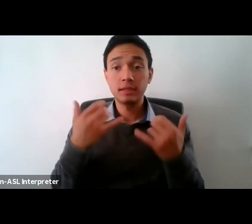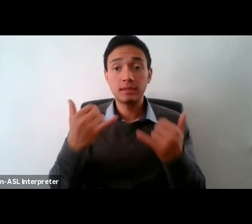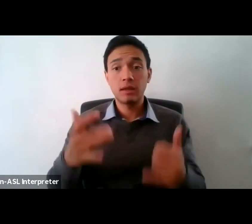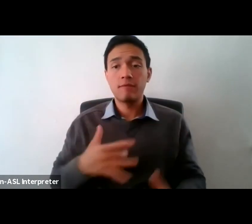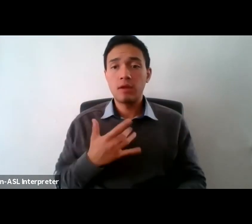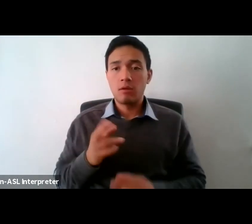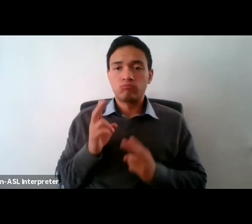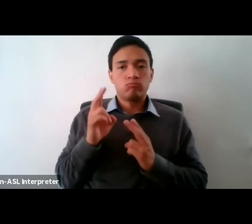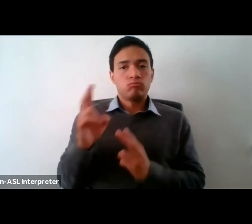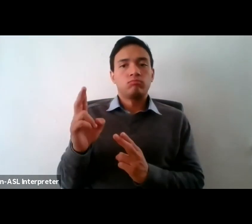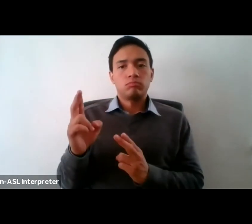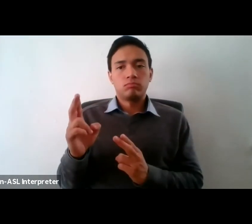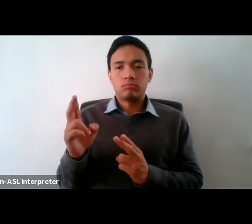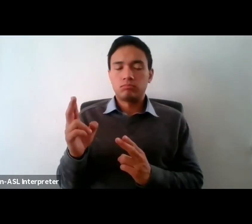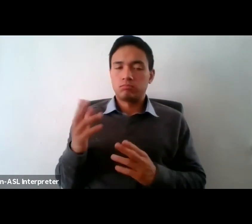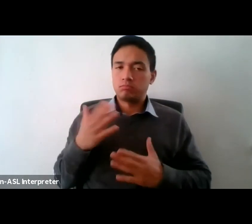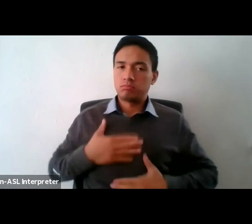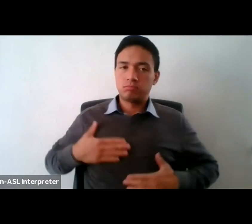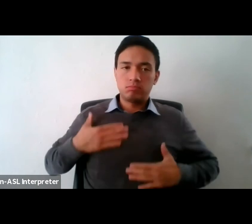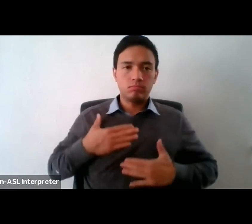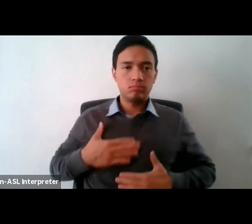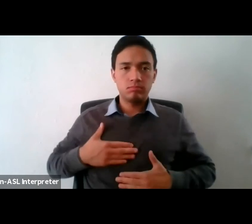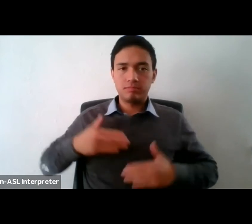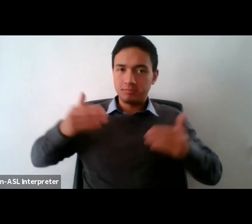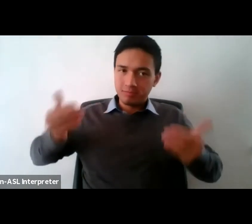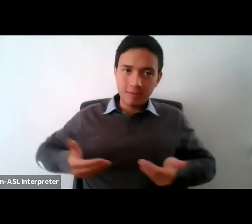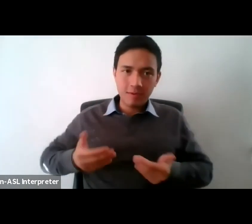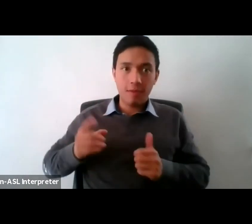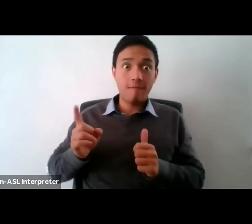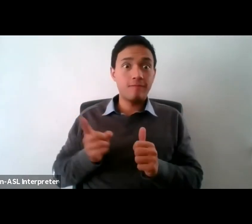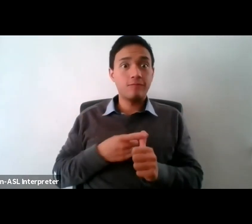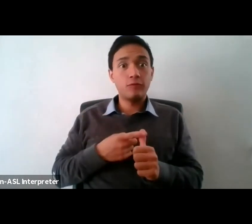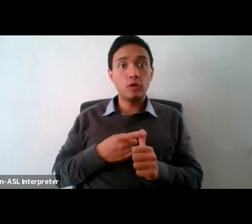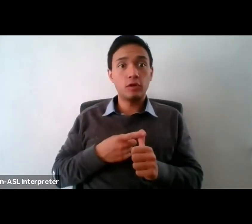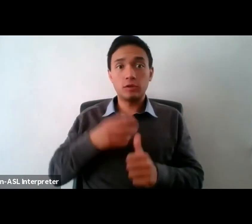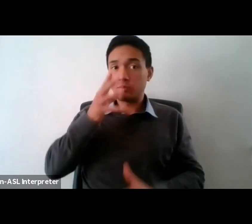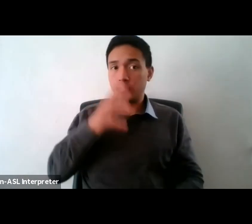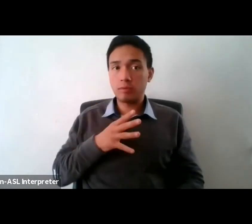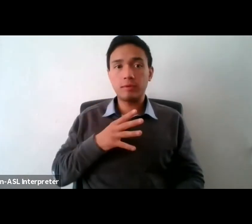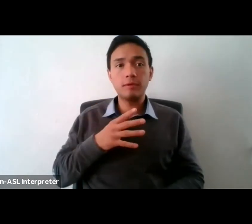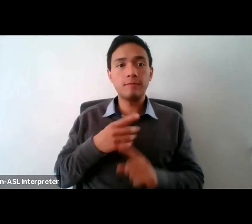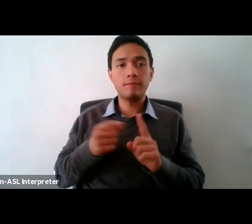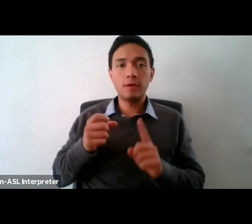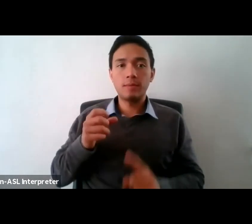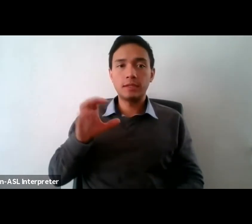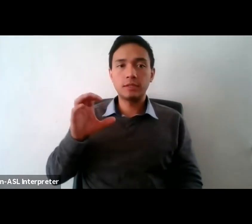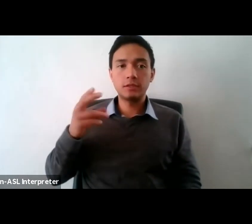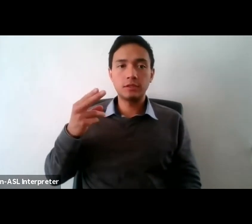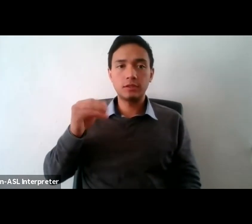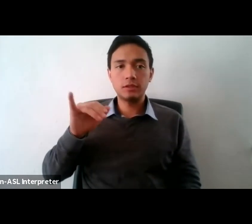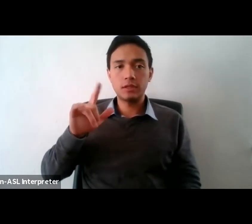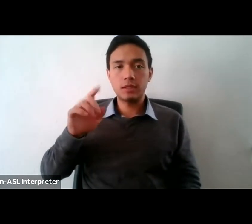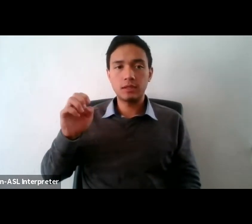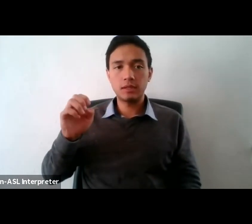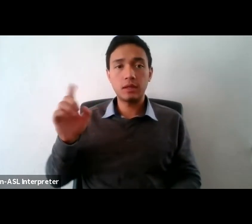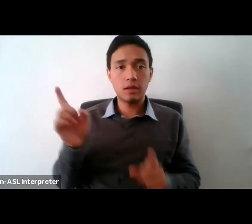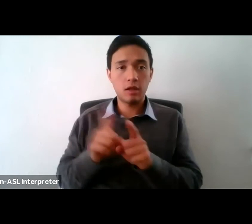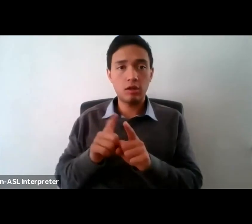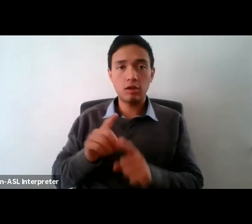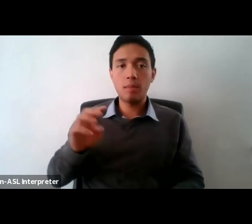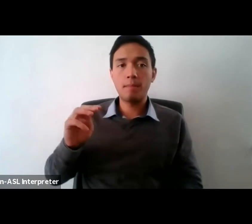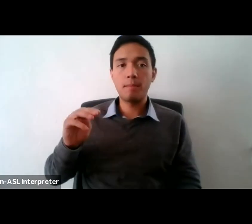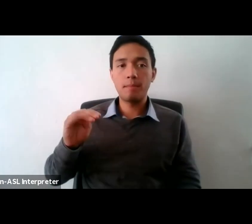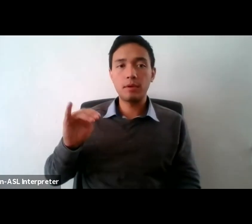honor and pleasure to welcome the First Lady of Chile, as well as Masumi